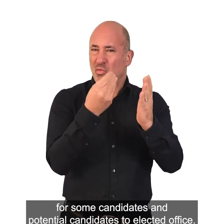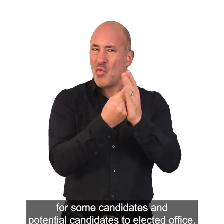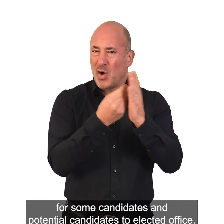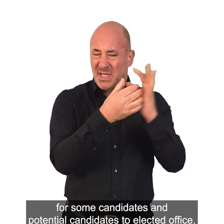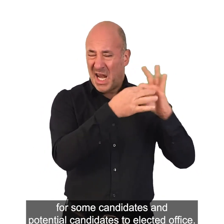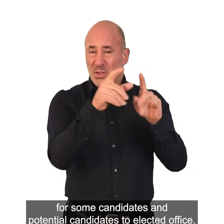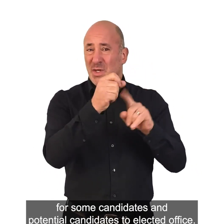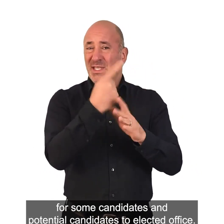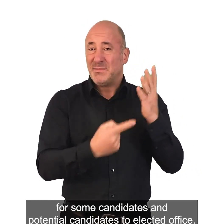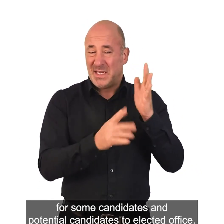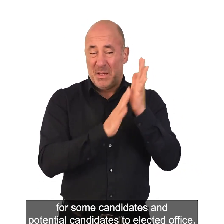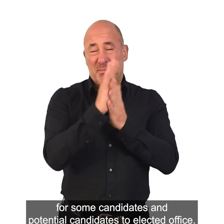to elected office.